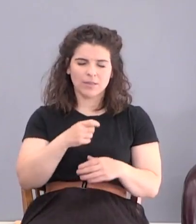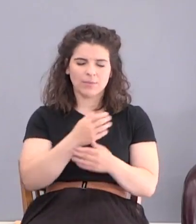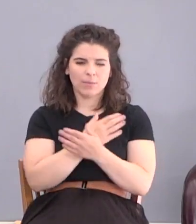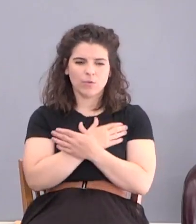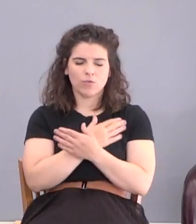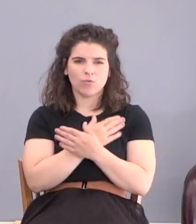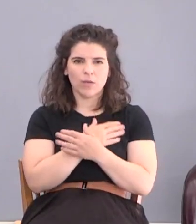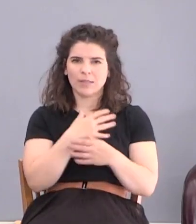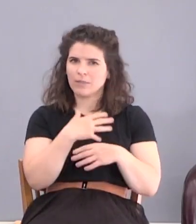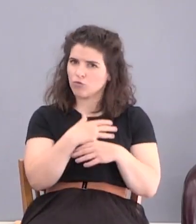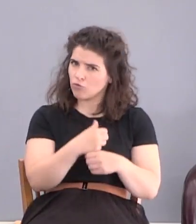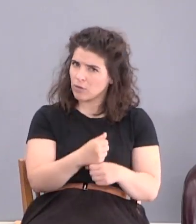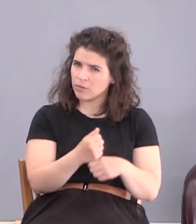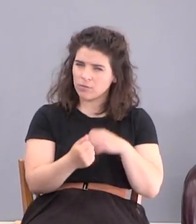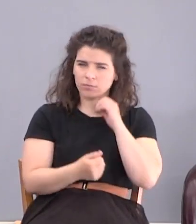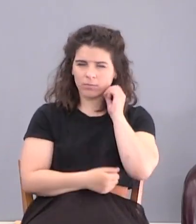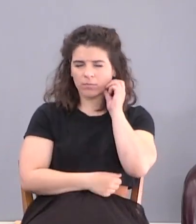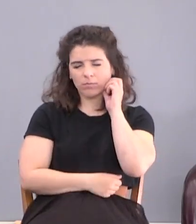trust in.